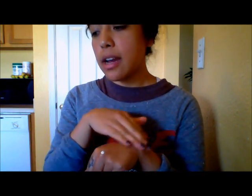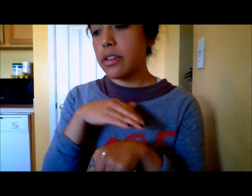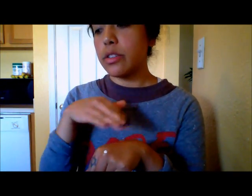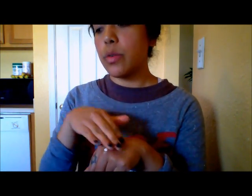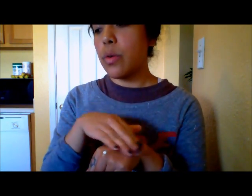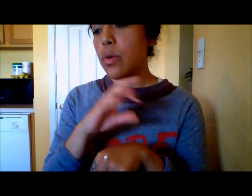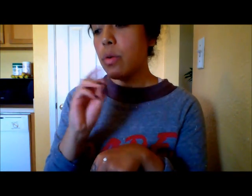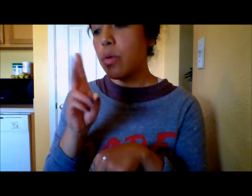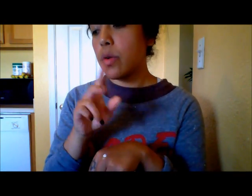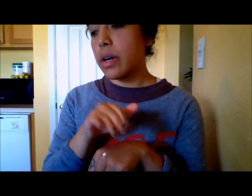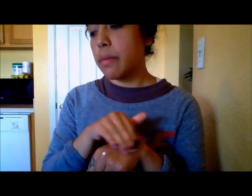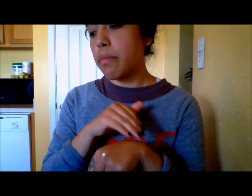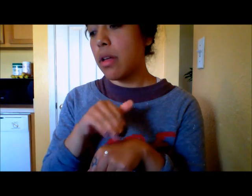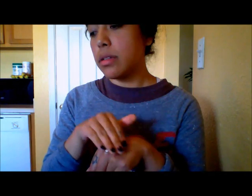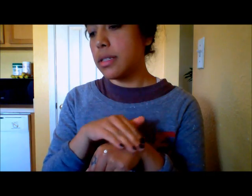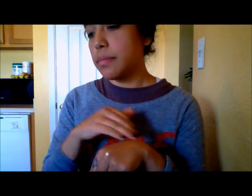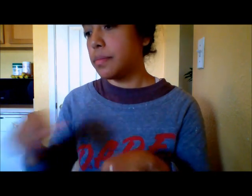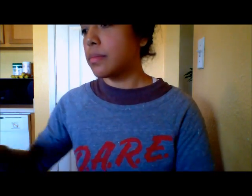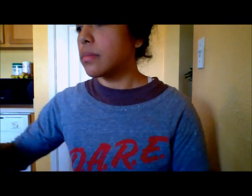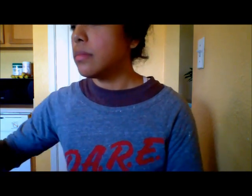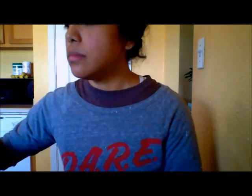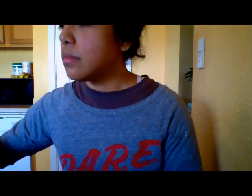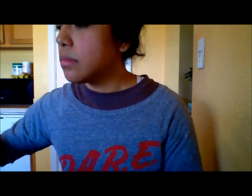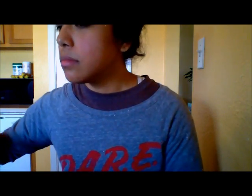tires or bald.